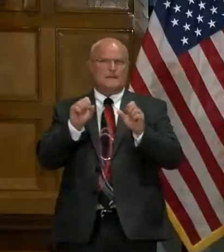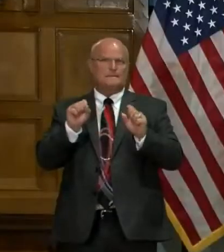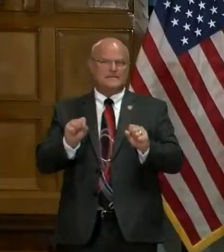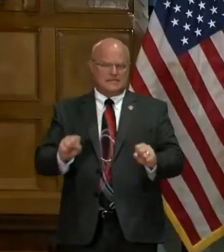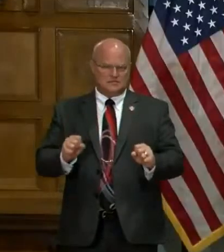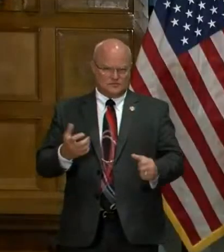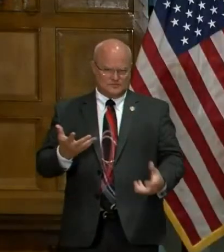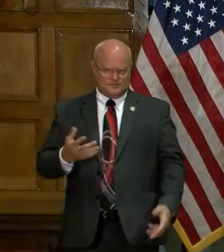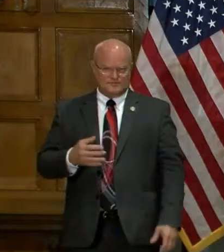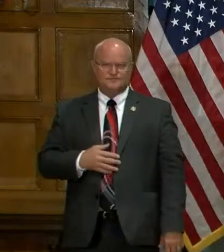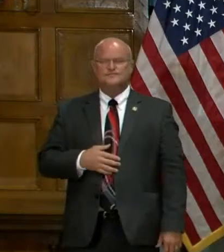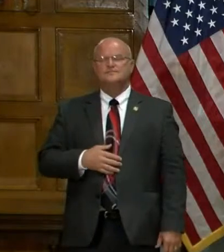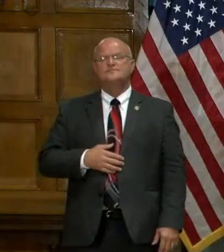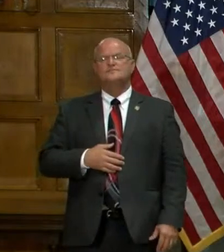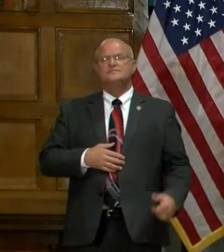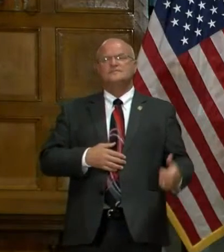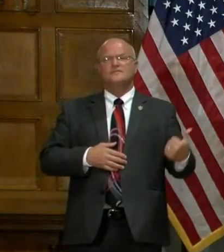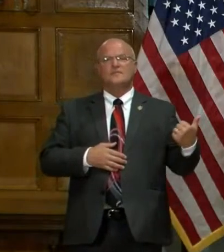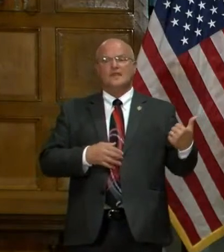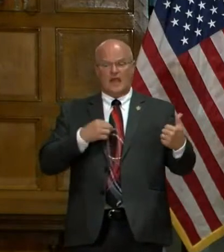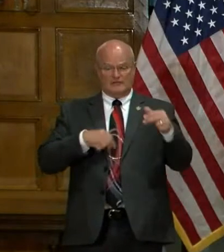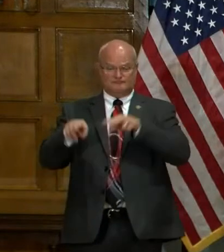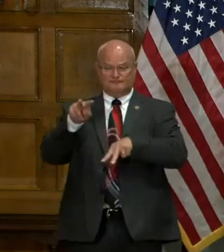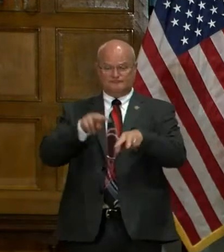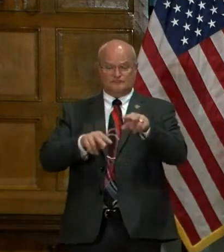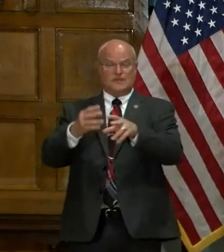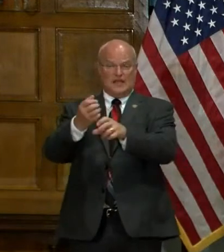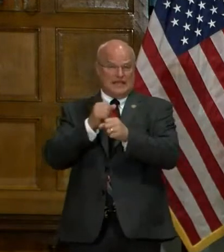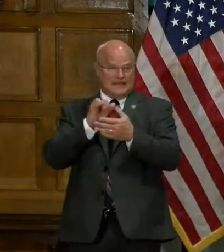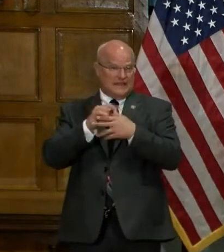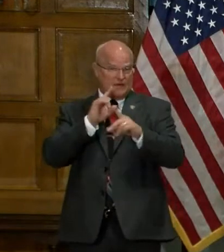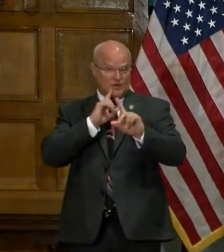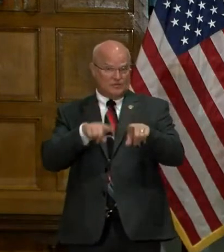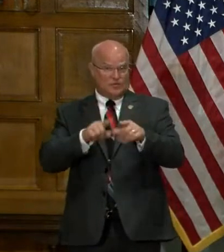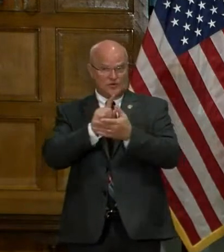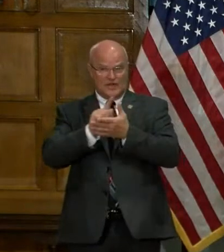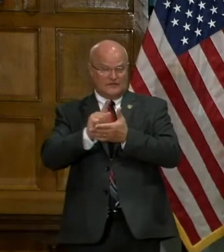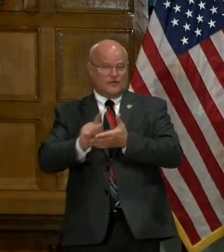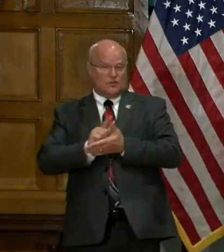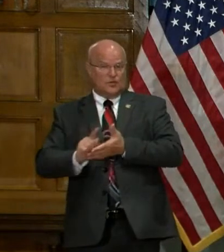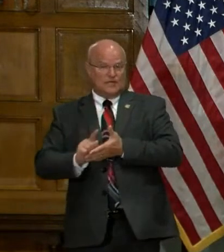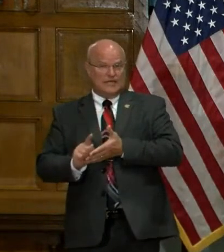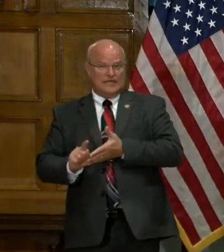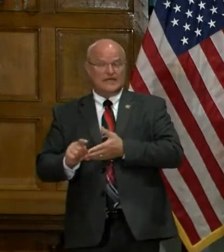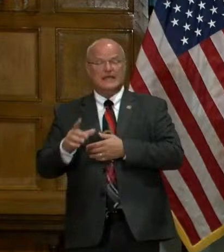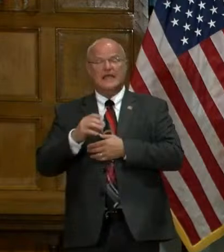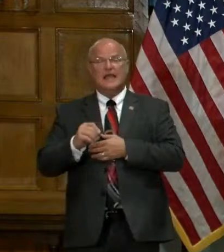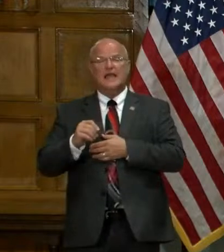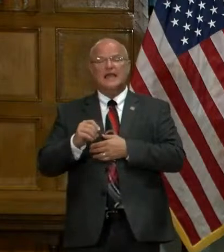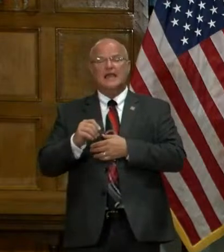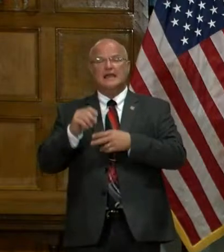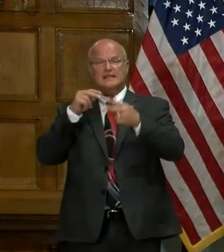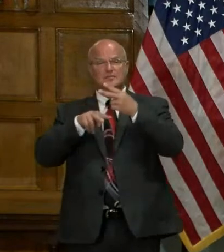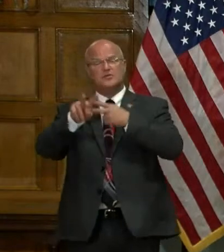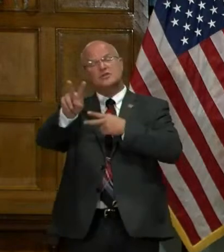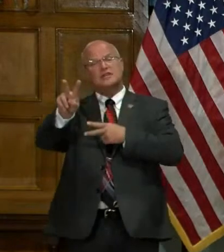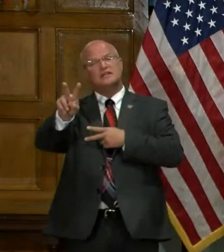potential? Well, of course, I've looked at that. I get that report every week, and the